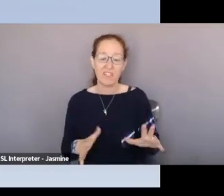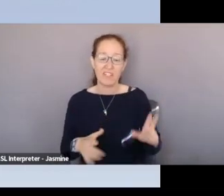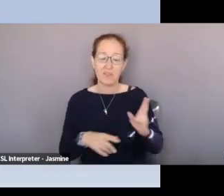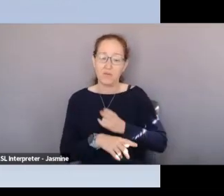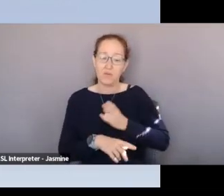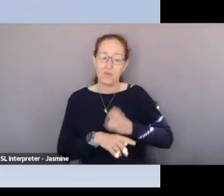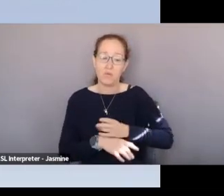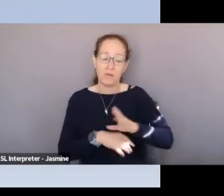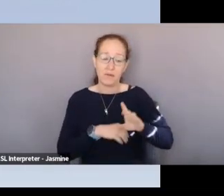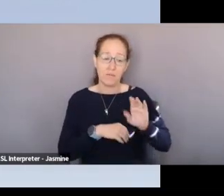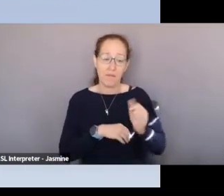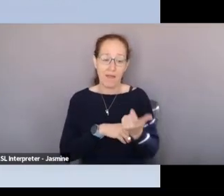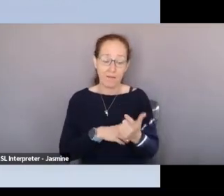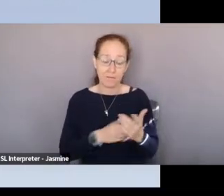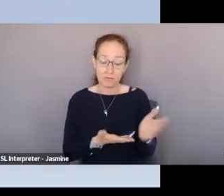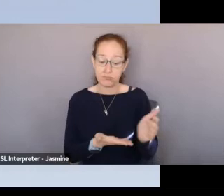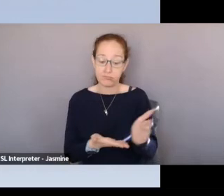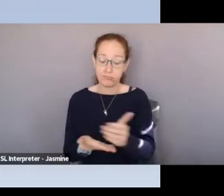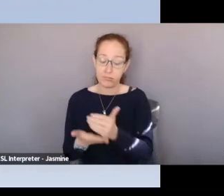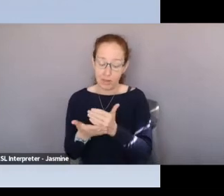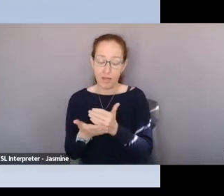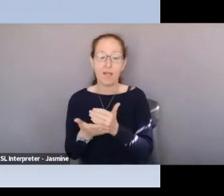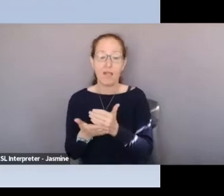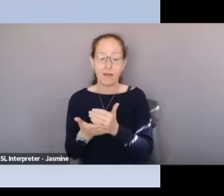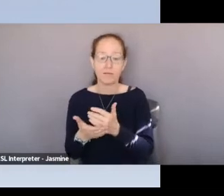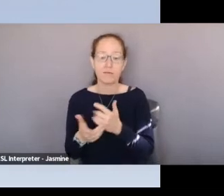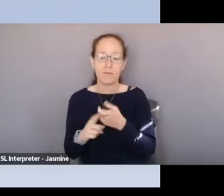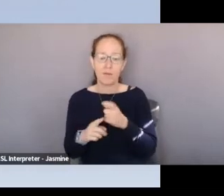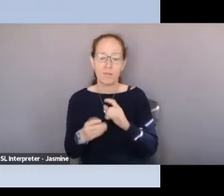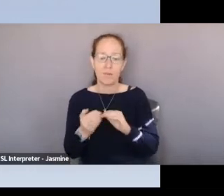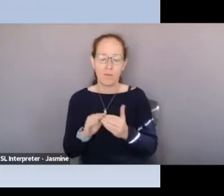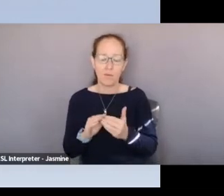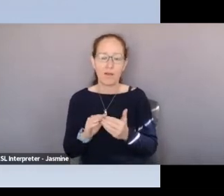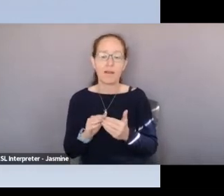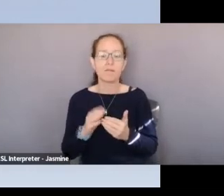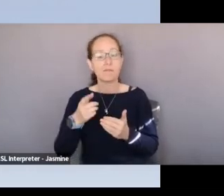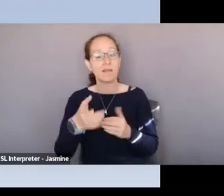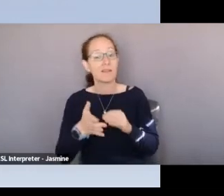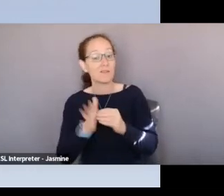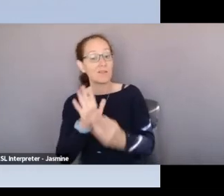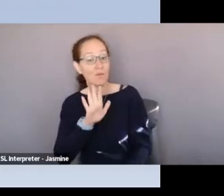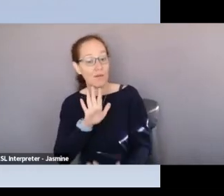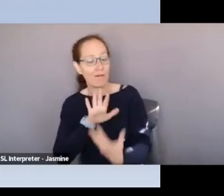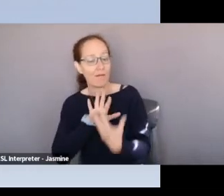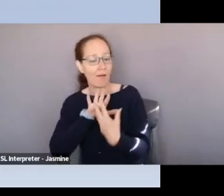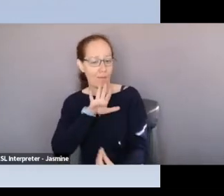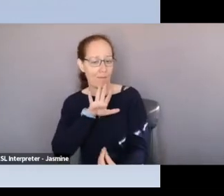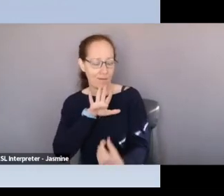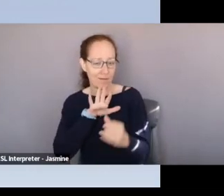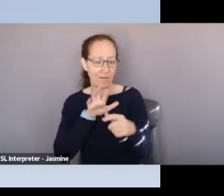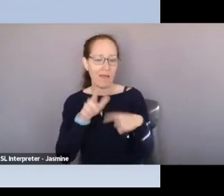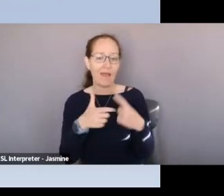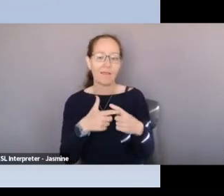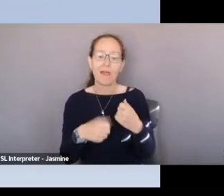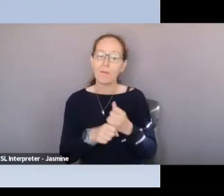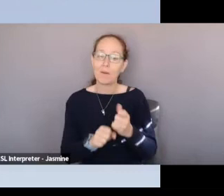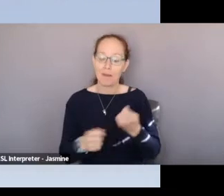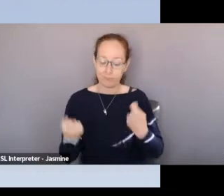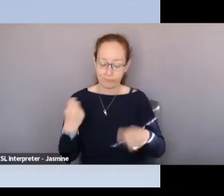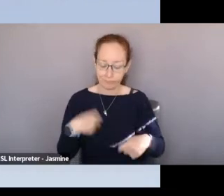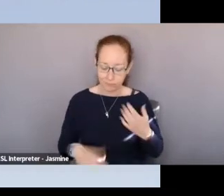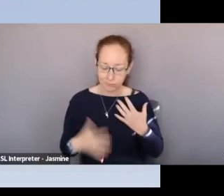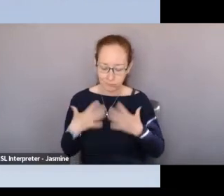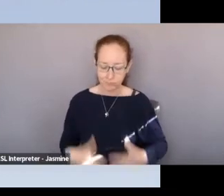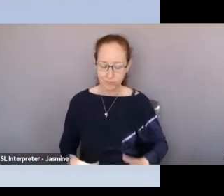they made costumes out of them. This is if you remember in the opening video, it said trash in. So we do this, we create trash and fashion out of trash with